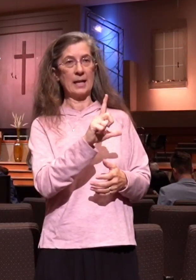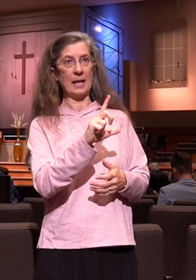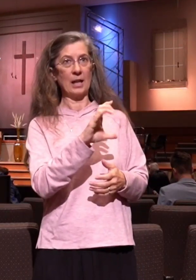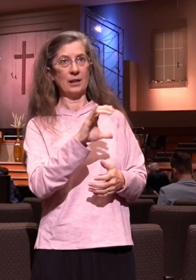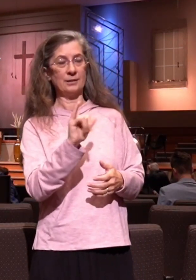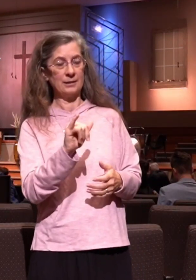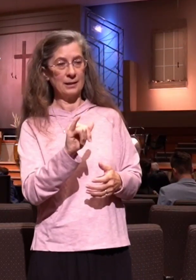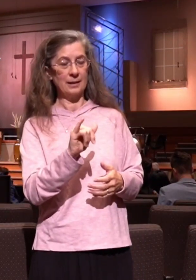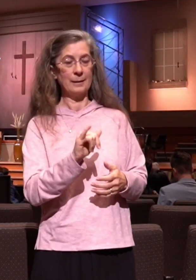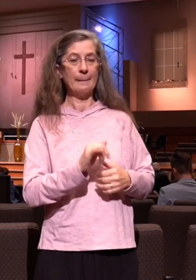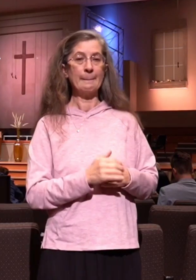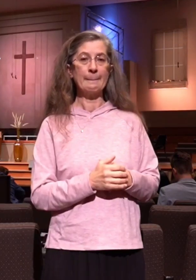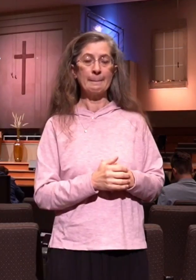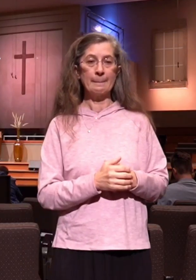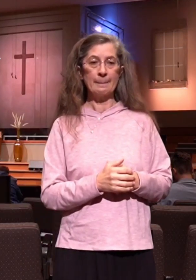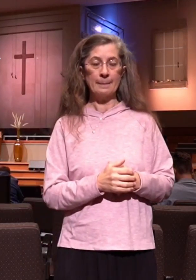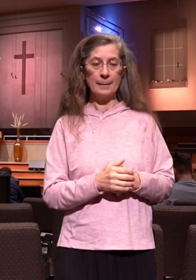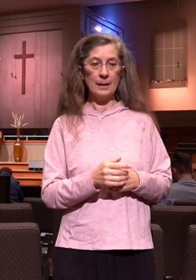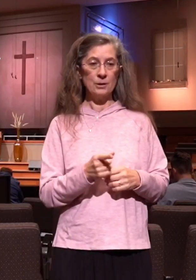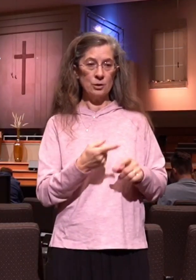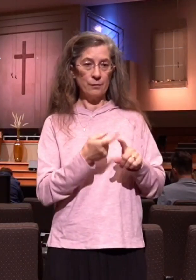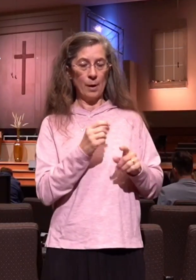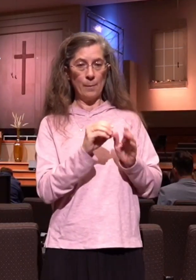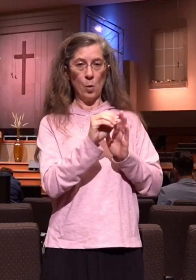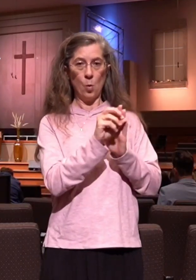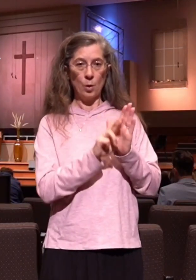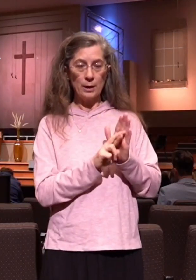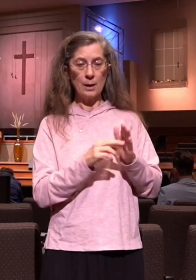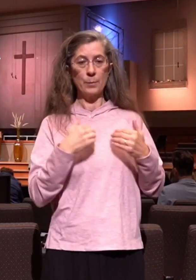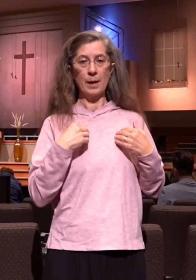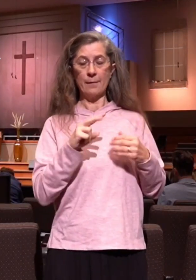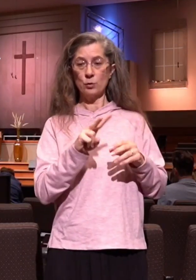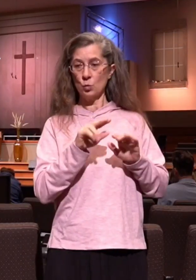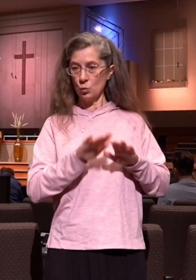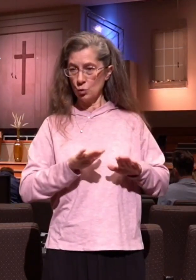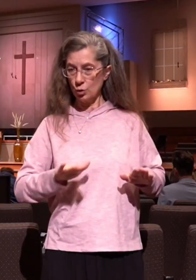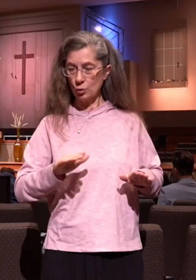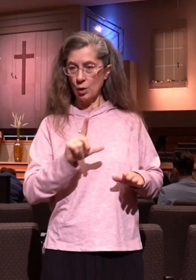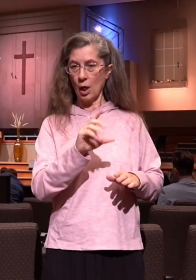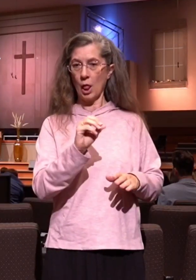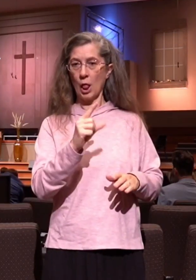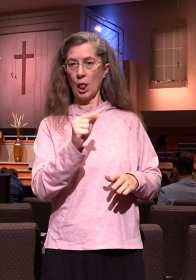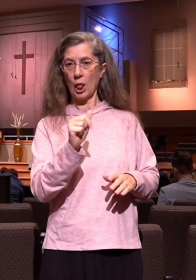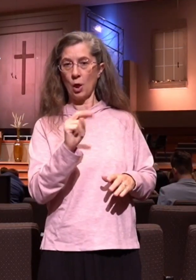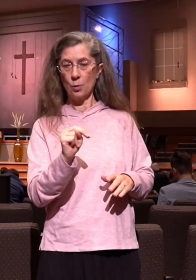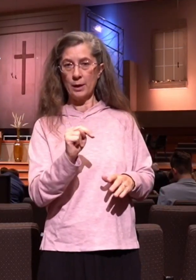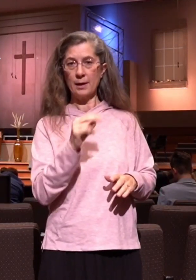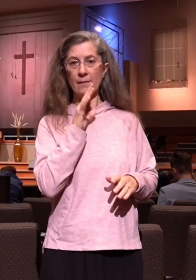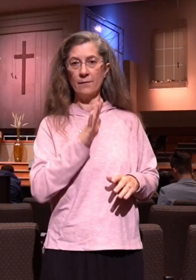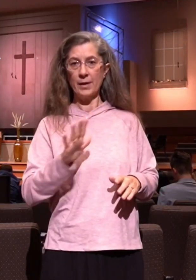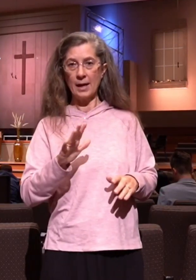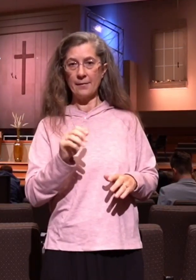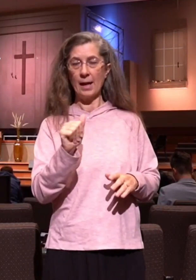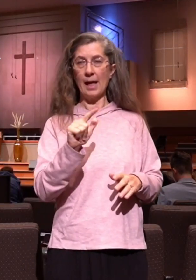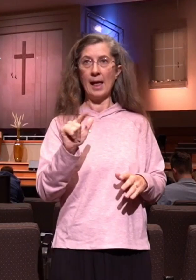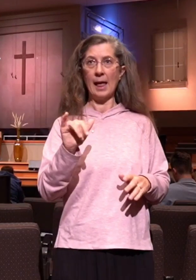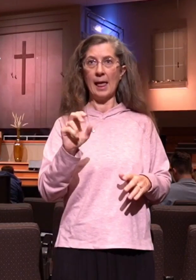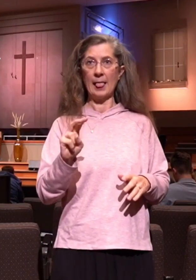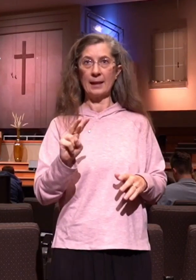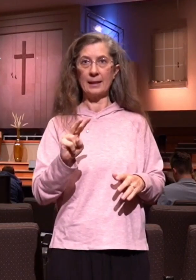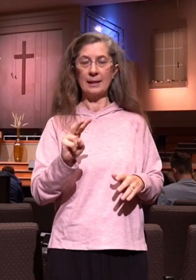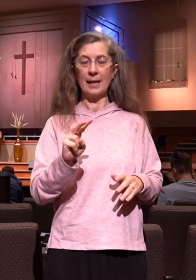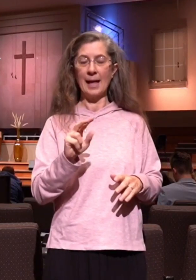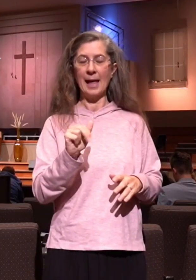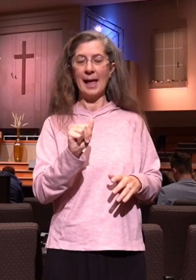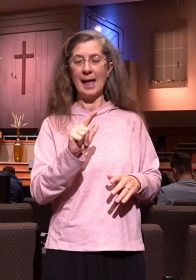with Pastor Clint Cavanis there in Roseburg, Oregon. We have two children, Logan and Allie. Logan's 5, Allie is 2, so just